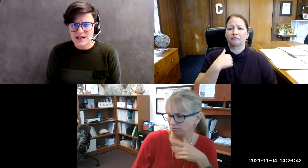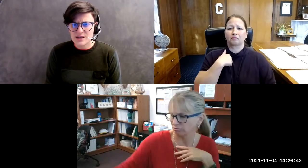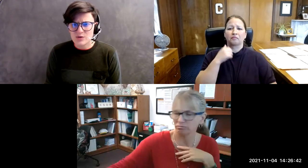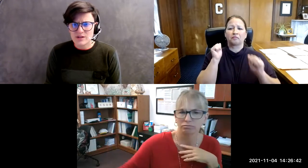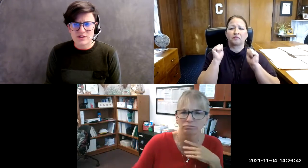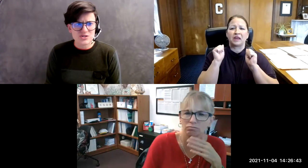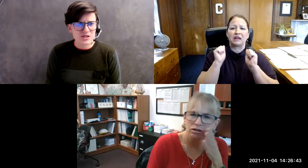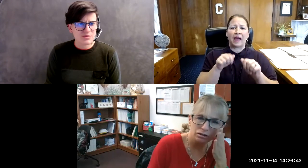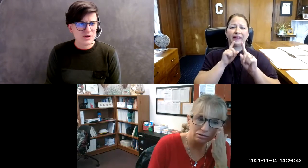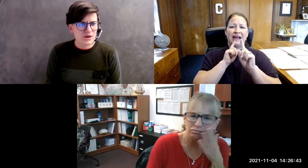kind of youth leadership